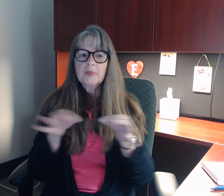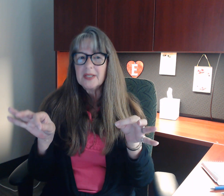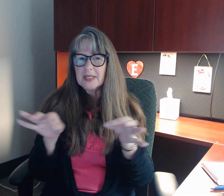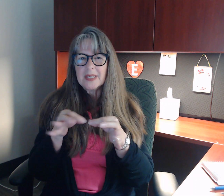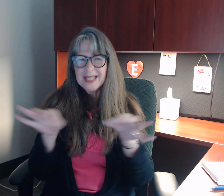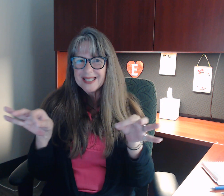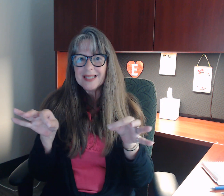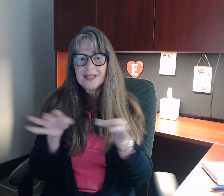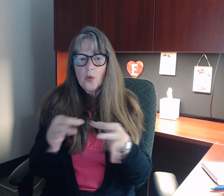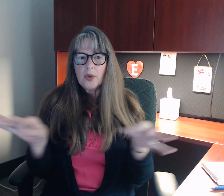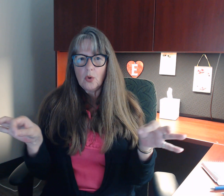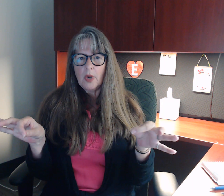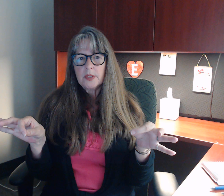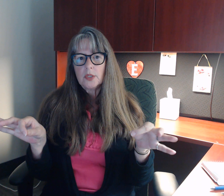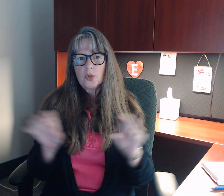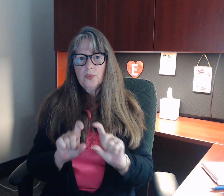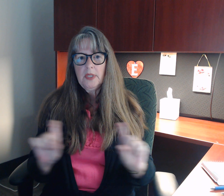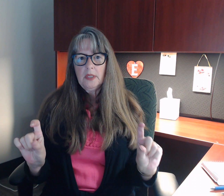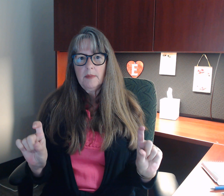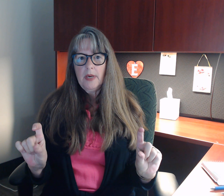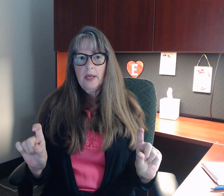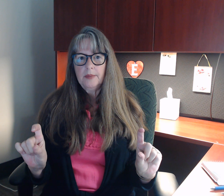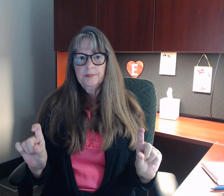it's a sentence going across the screen at the bottom.